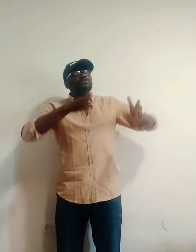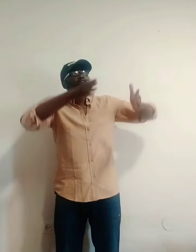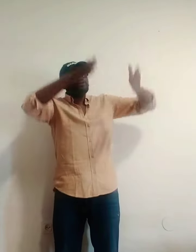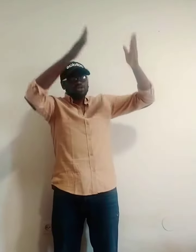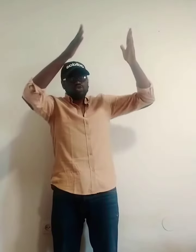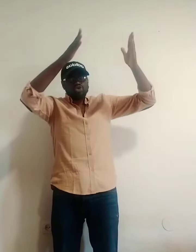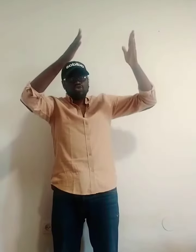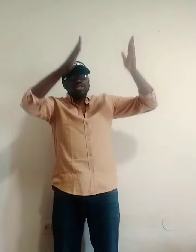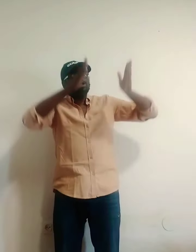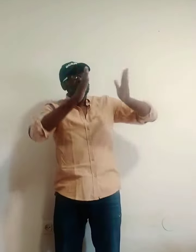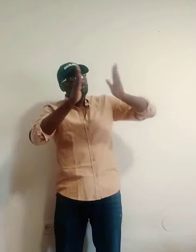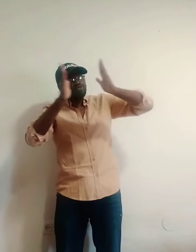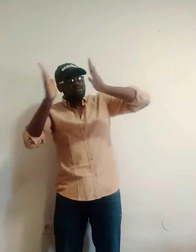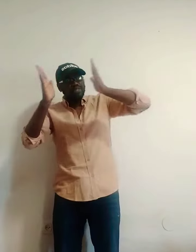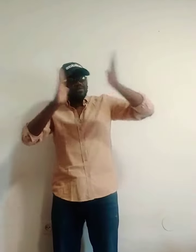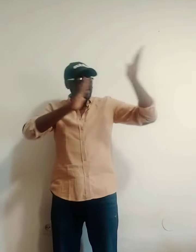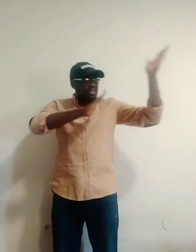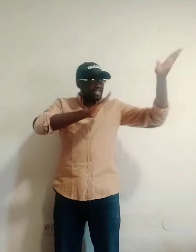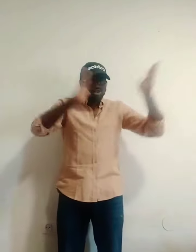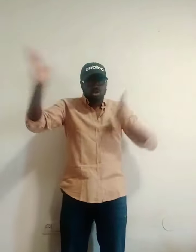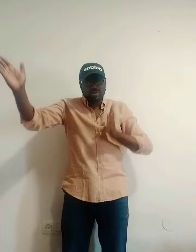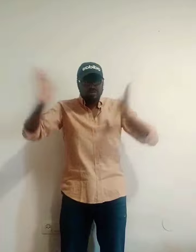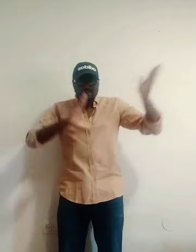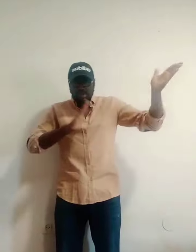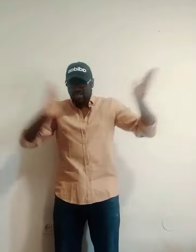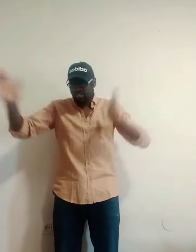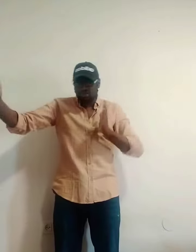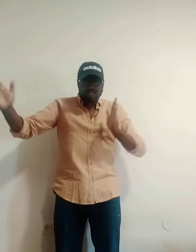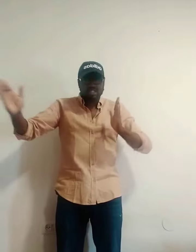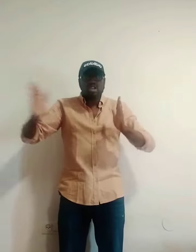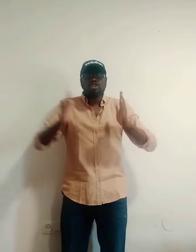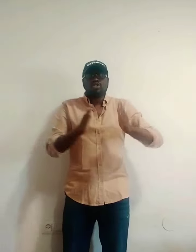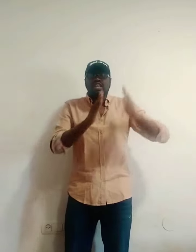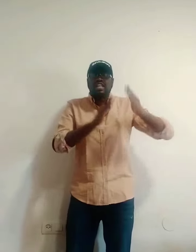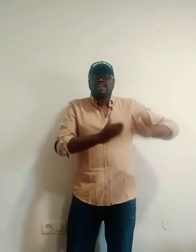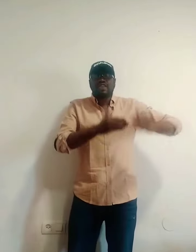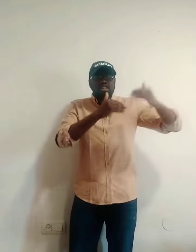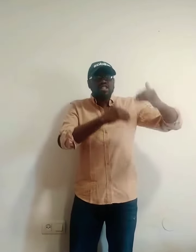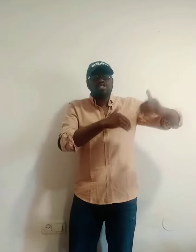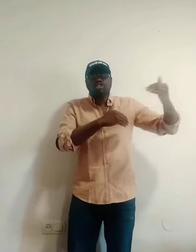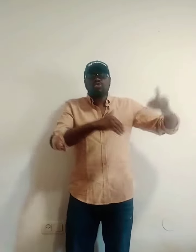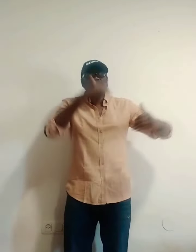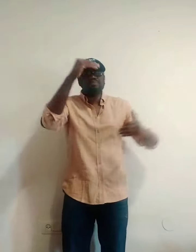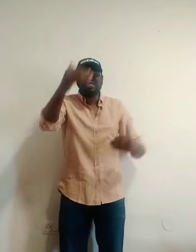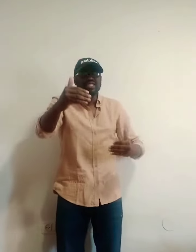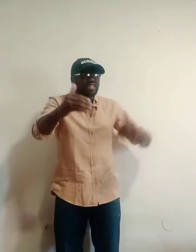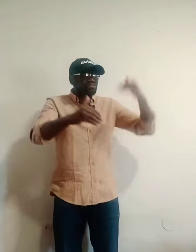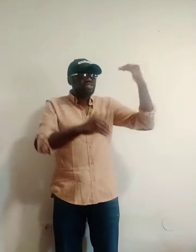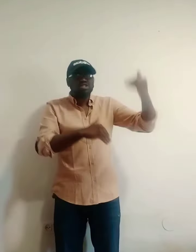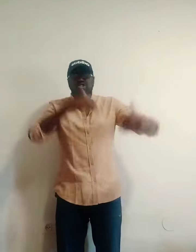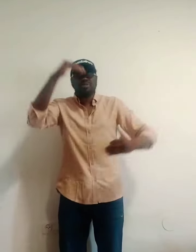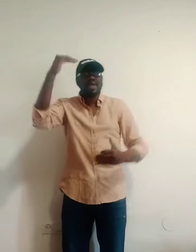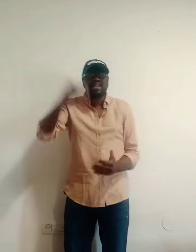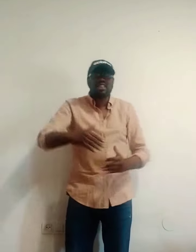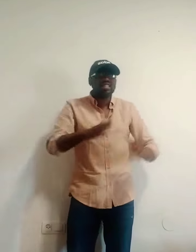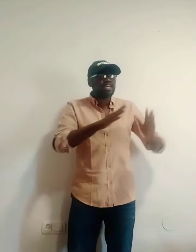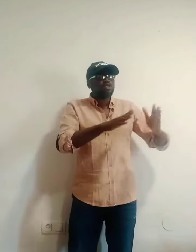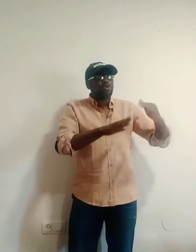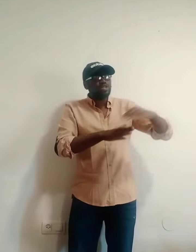don't ever go straight. They always go, they bend, they always bend, you know things. So in life, anything you are doing, business, relationship, anything, there's always,